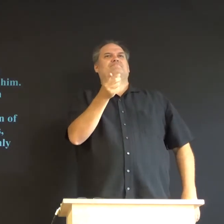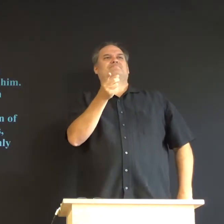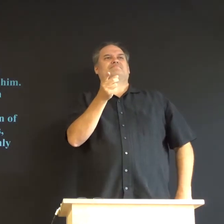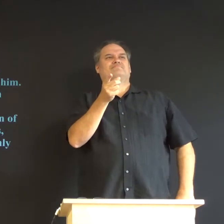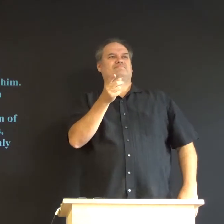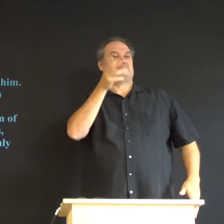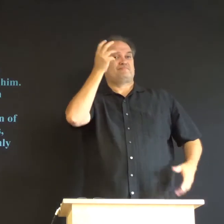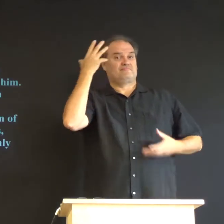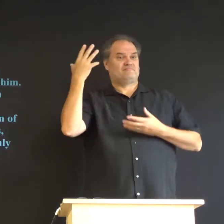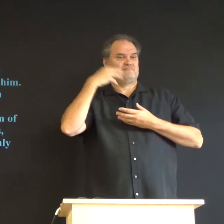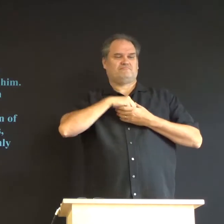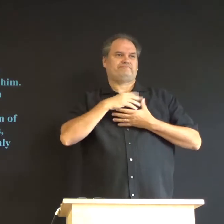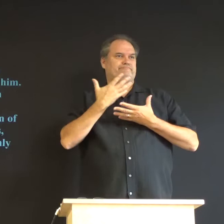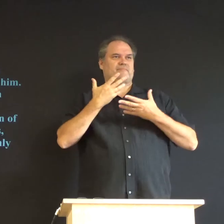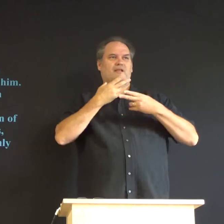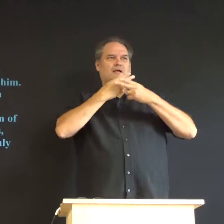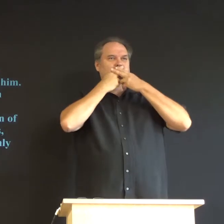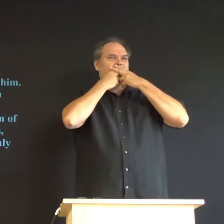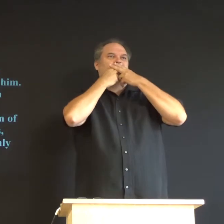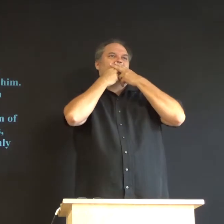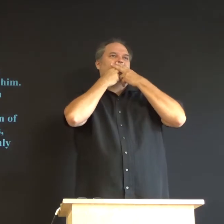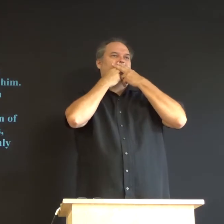he healed, and then he was able to speak.